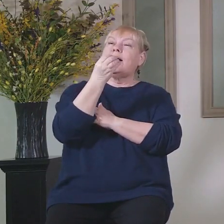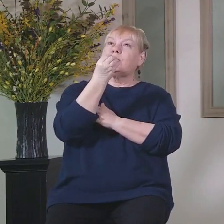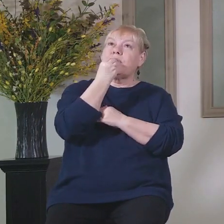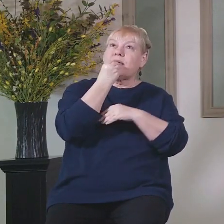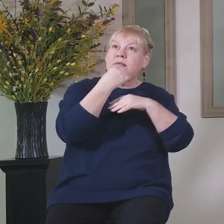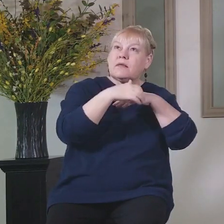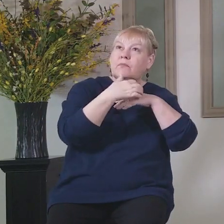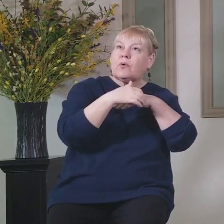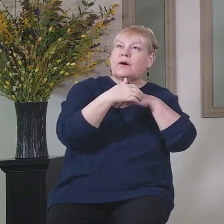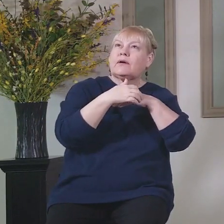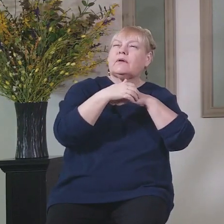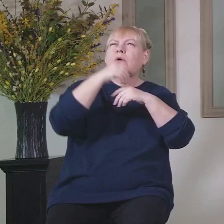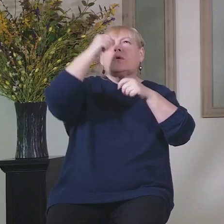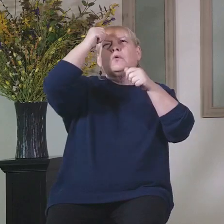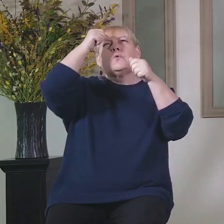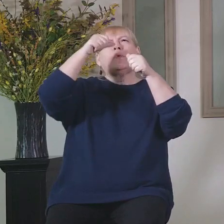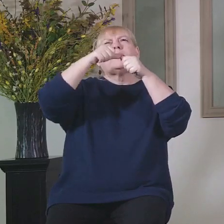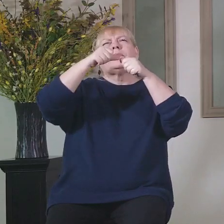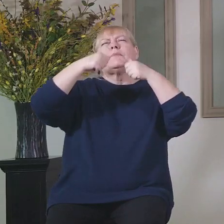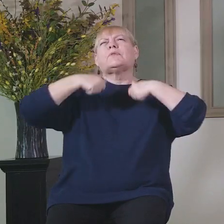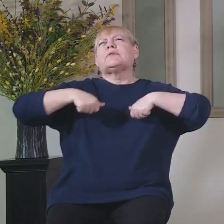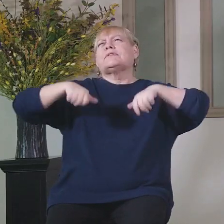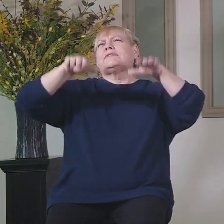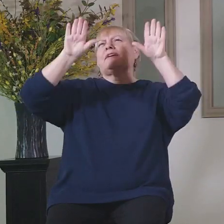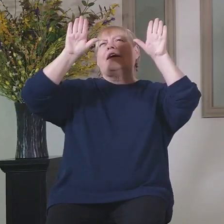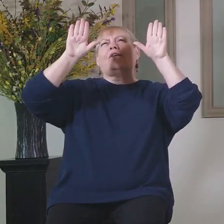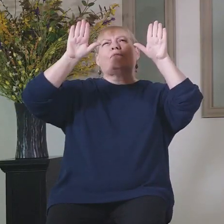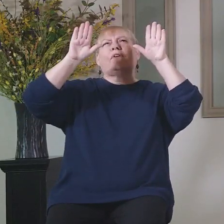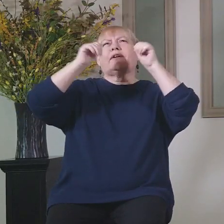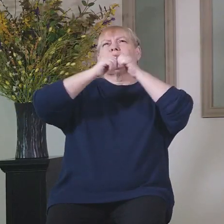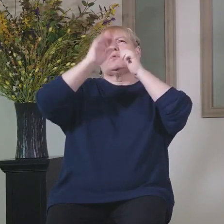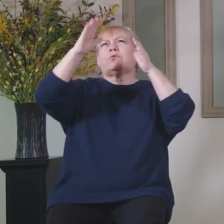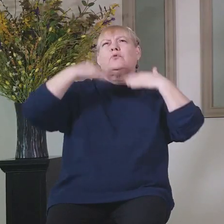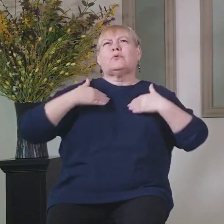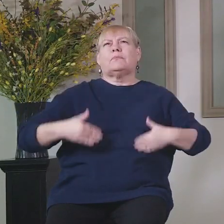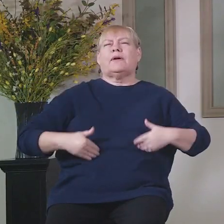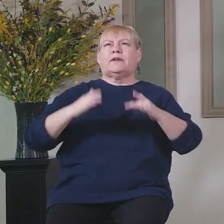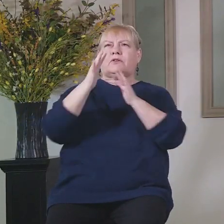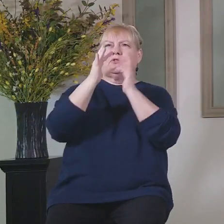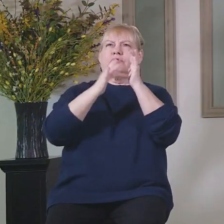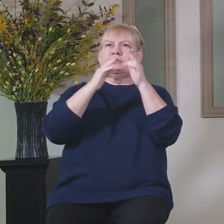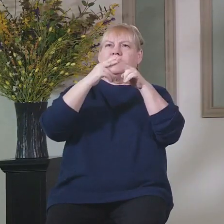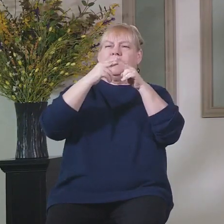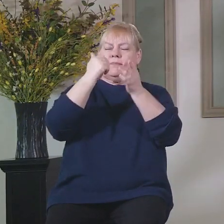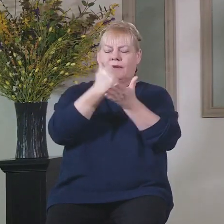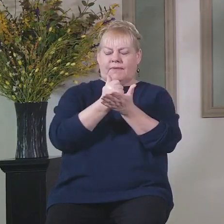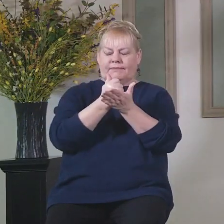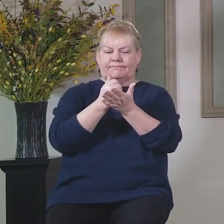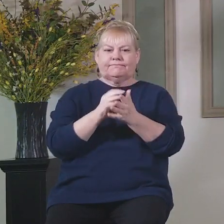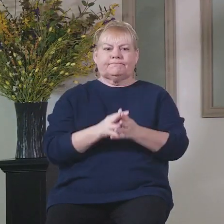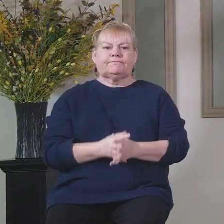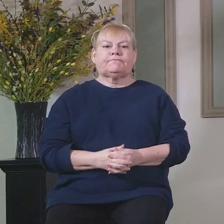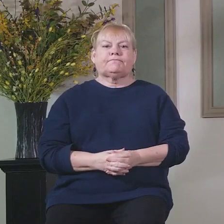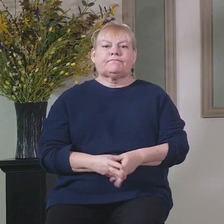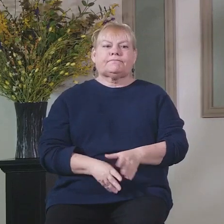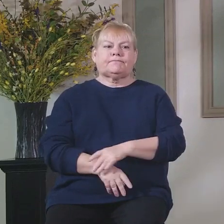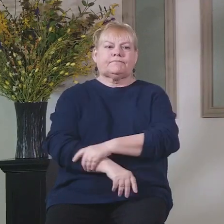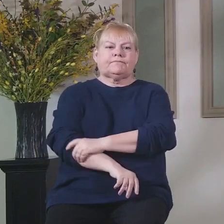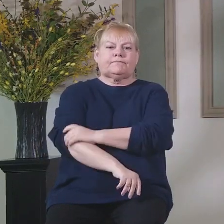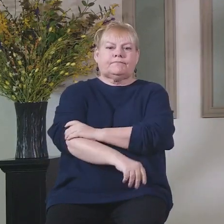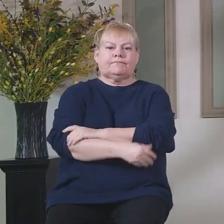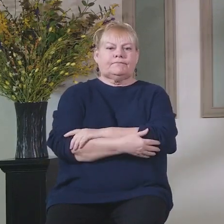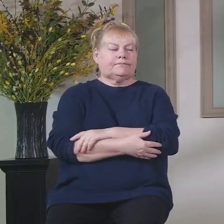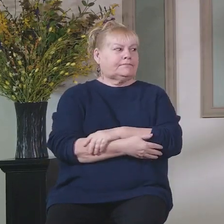bread, we will remember the great sacrifice You made, Your body. In His name we pray. Amen. Amen. Amen.